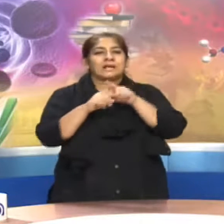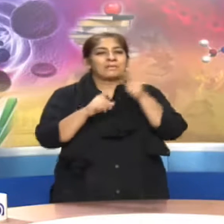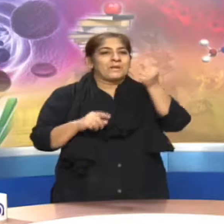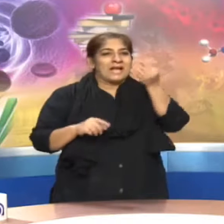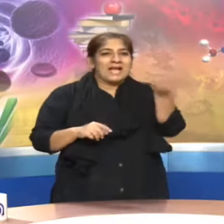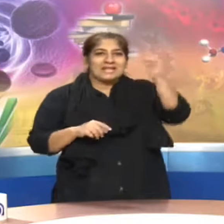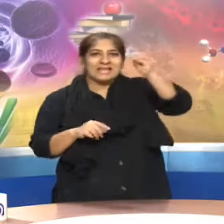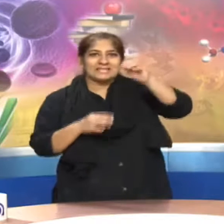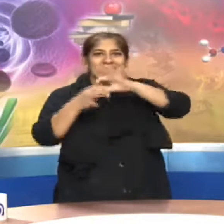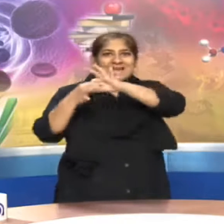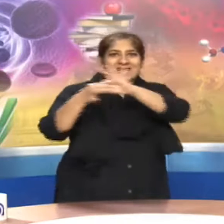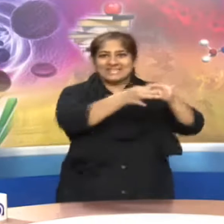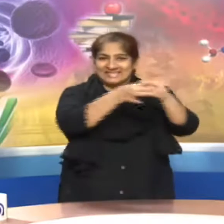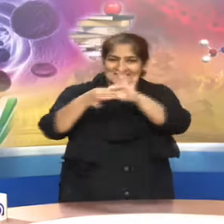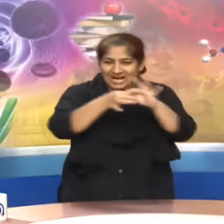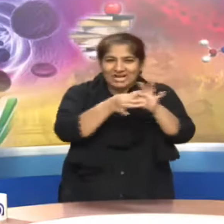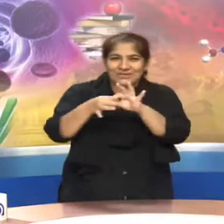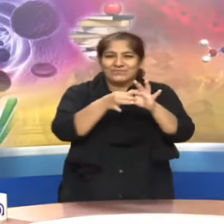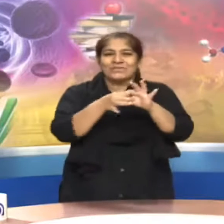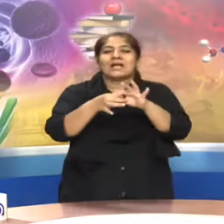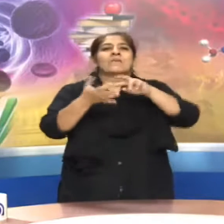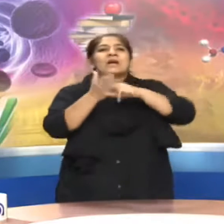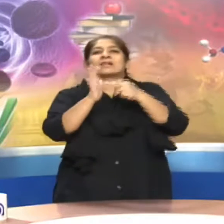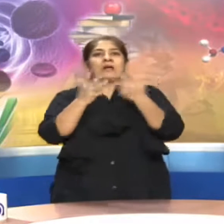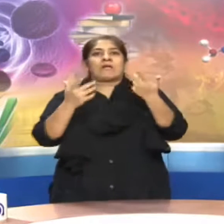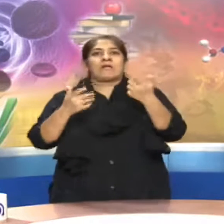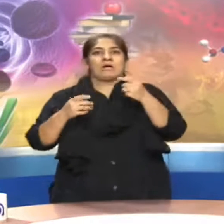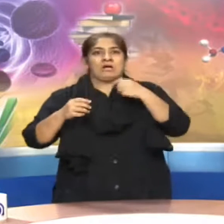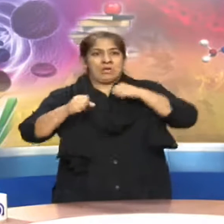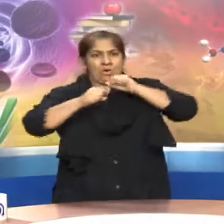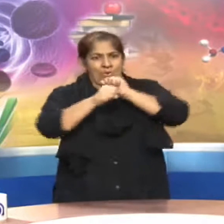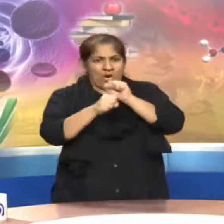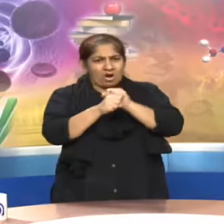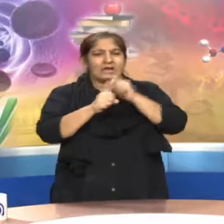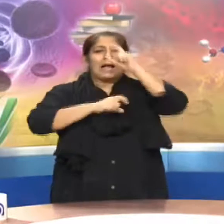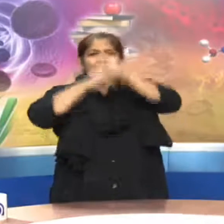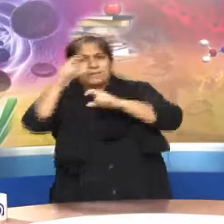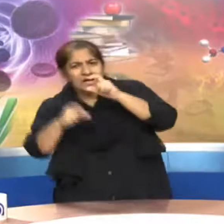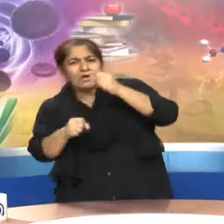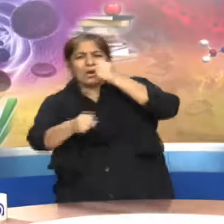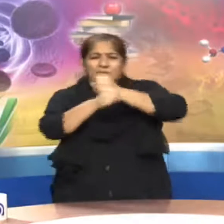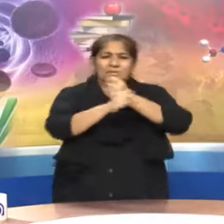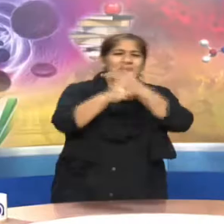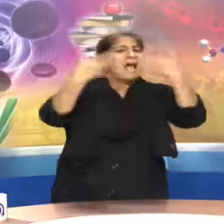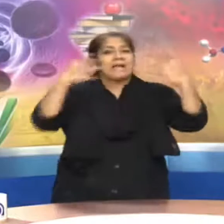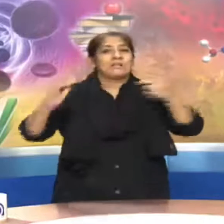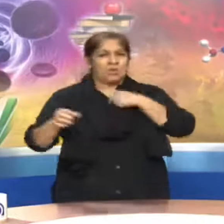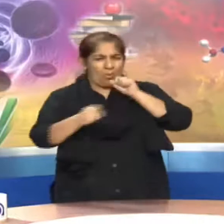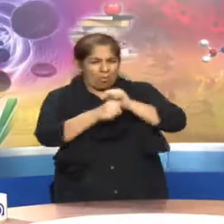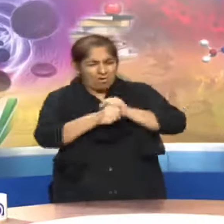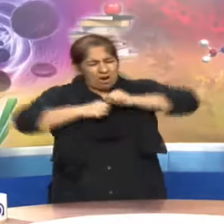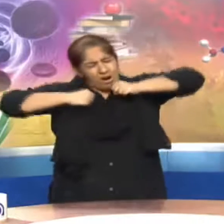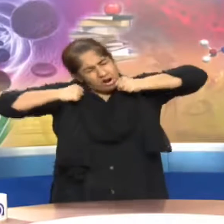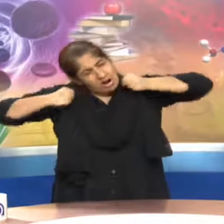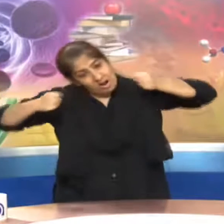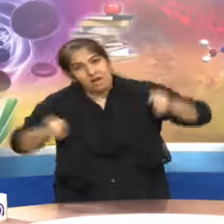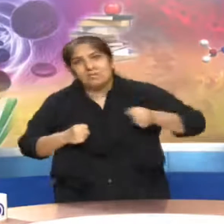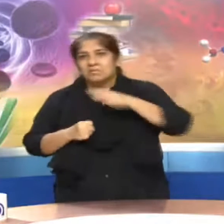In this picture, we understood about the financial incentives. Just take example, if I am working really